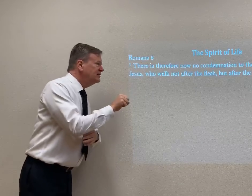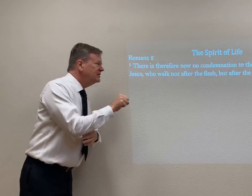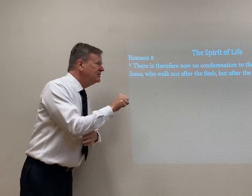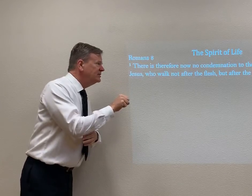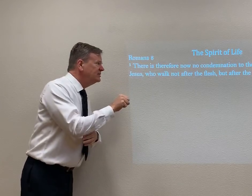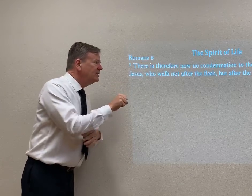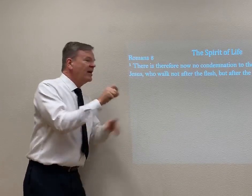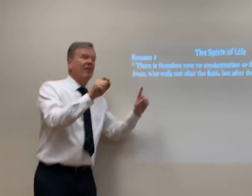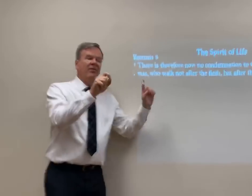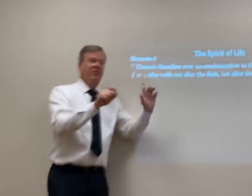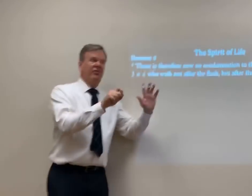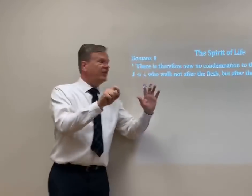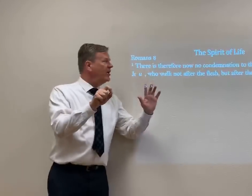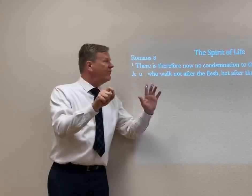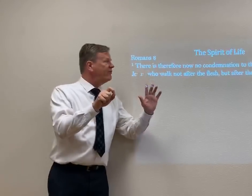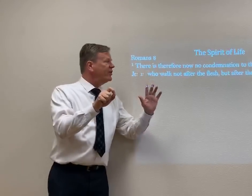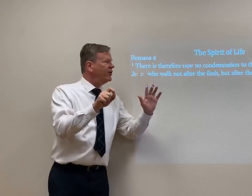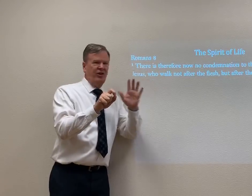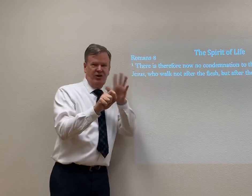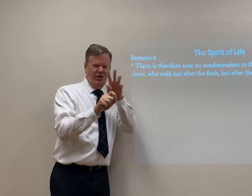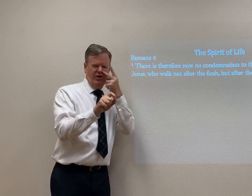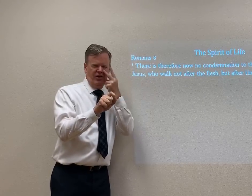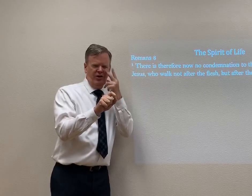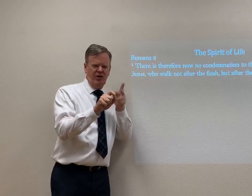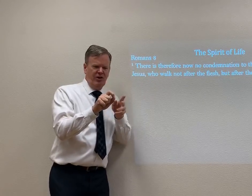Again, verse 1, there is therefore